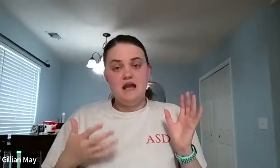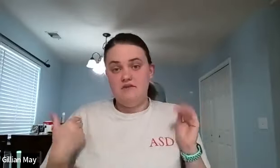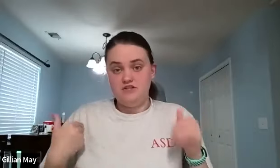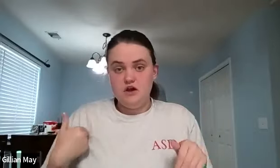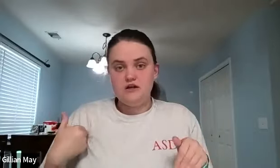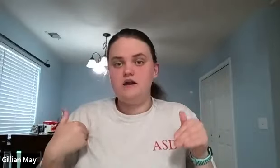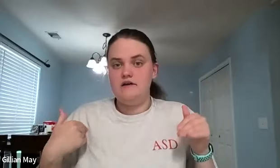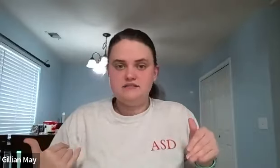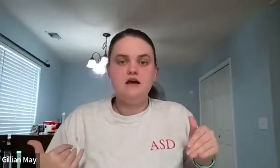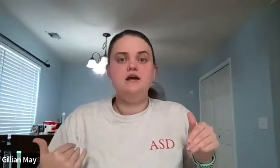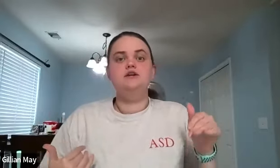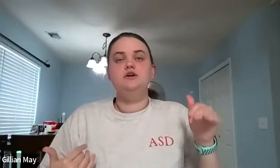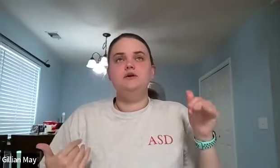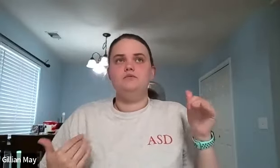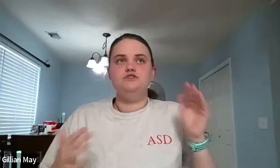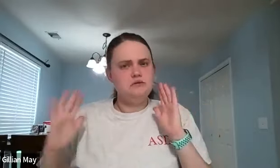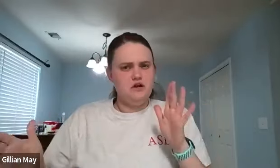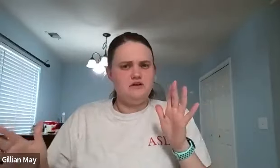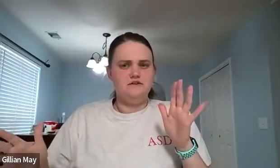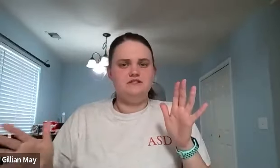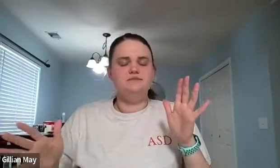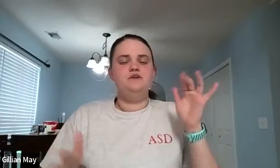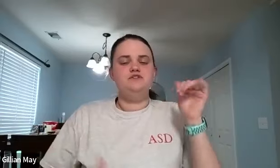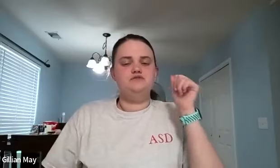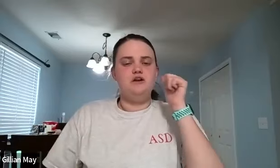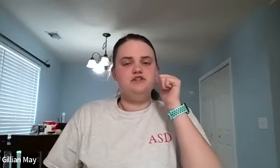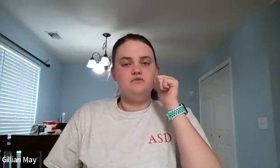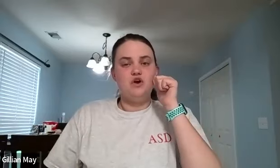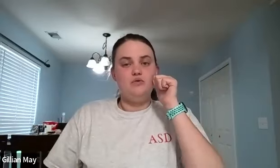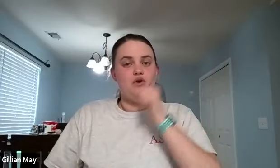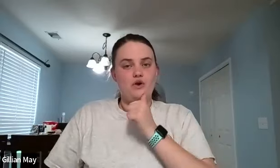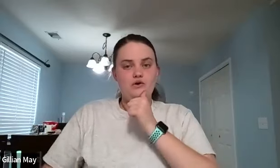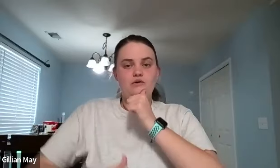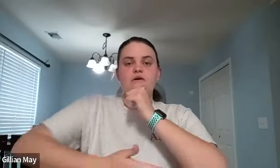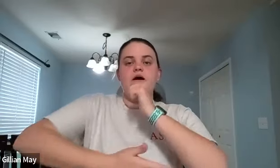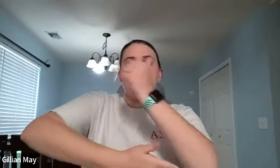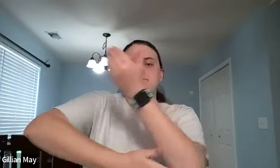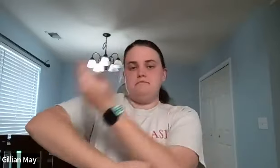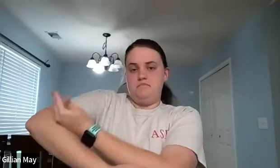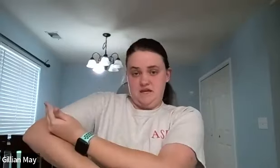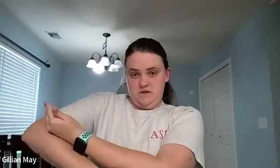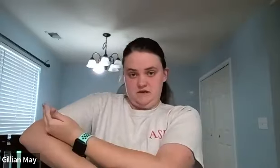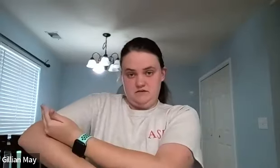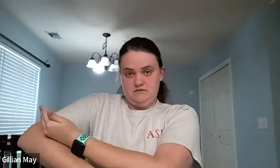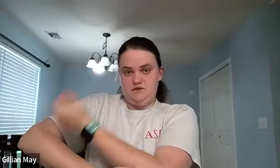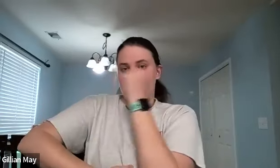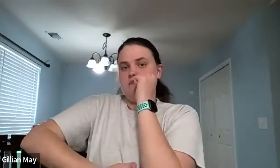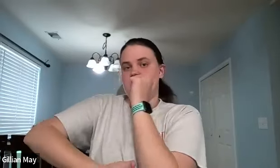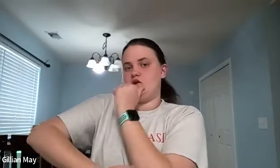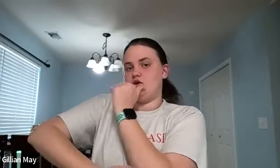have a daughter, I have a son, we'll start with daughter first. So daughter's going to go girl, baby. You kind of make that